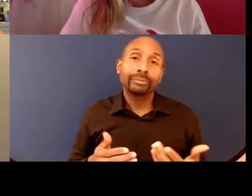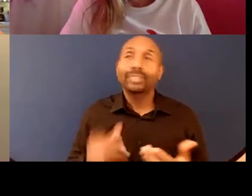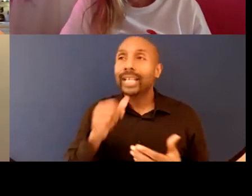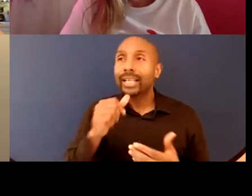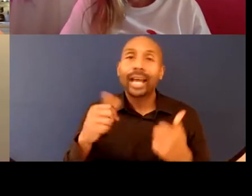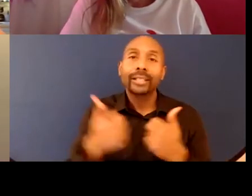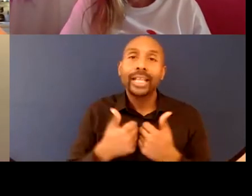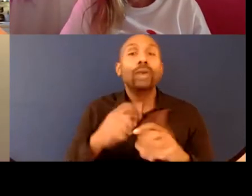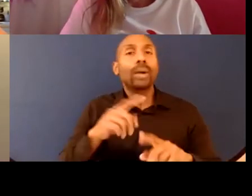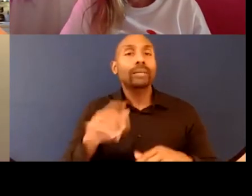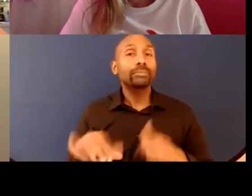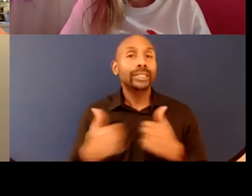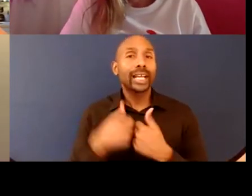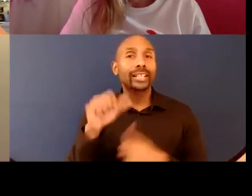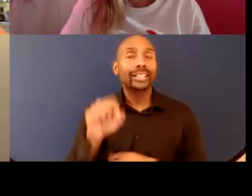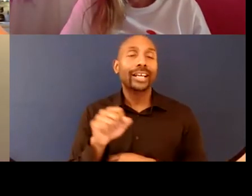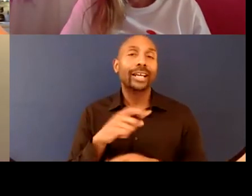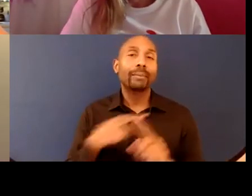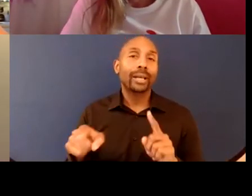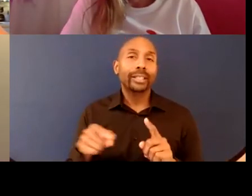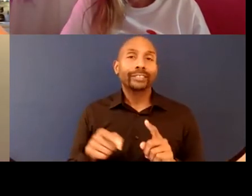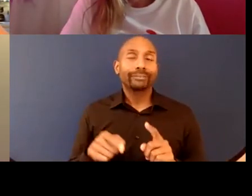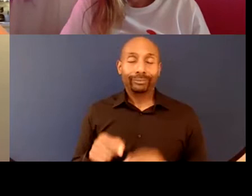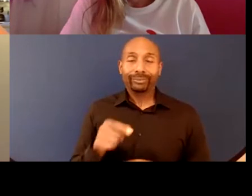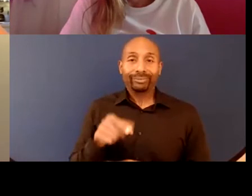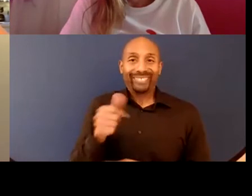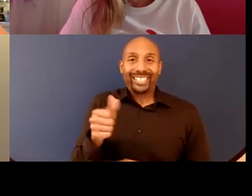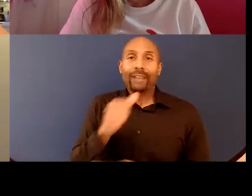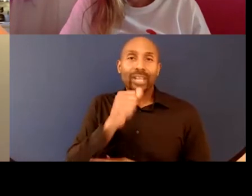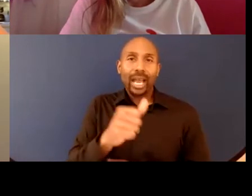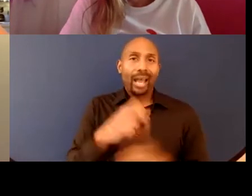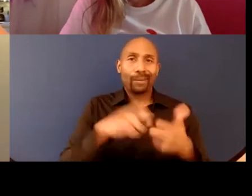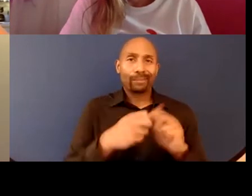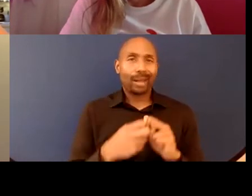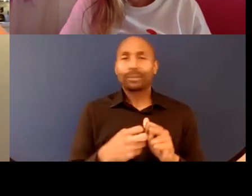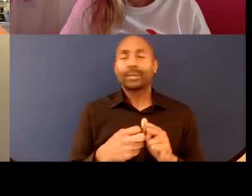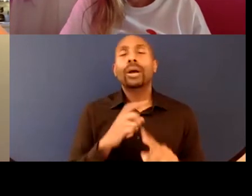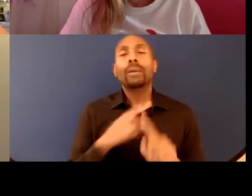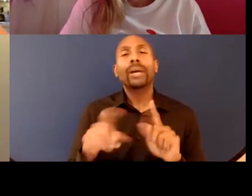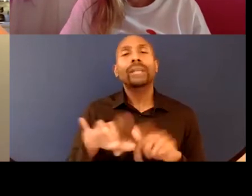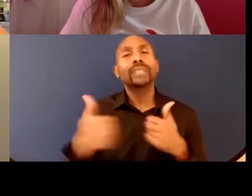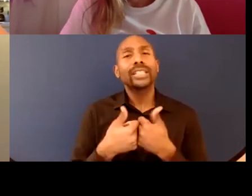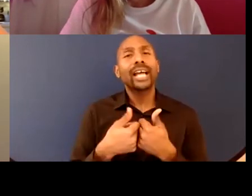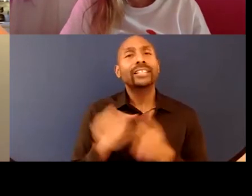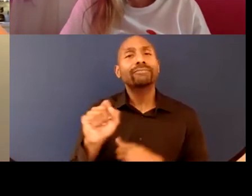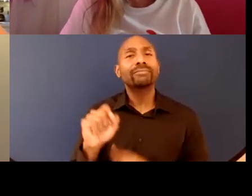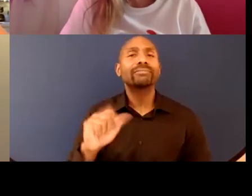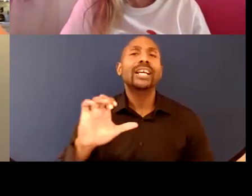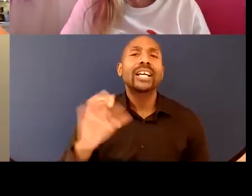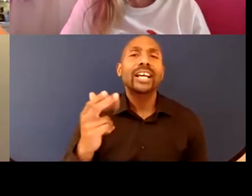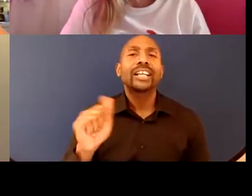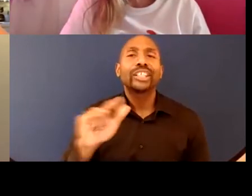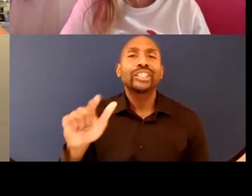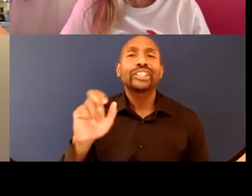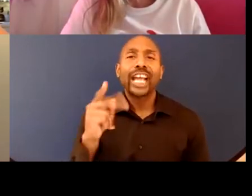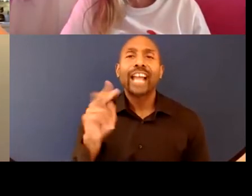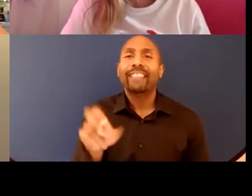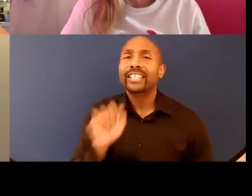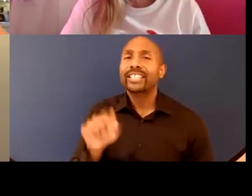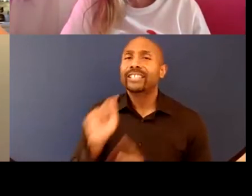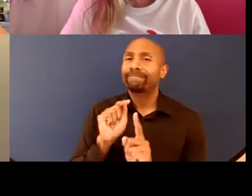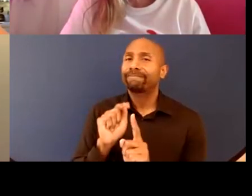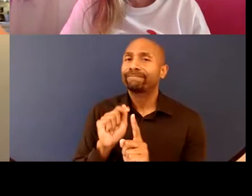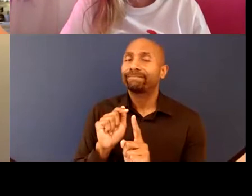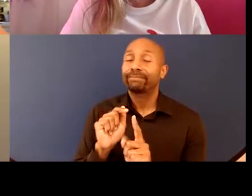This isn't a problem. This is a challenge for us. How can we tell stories